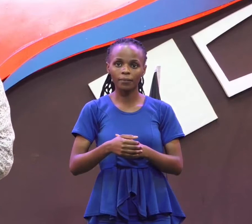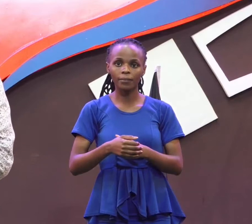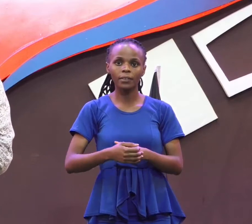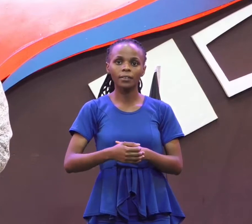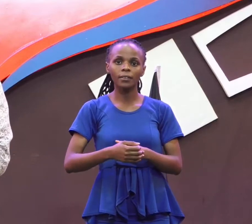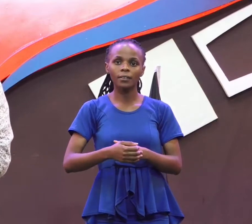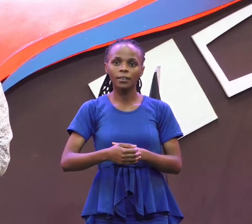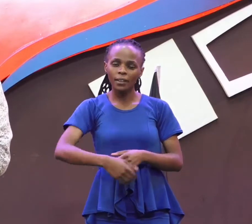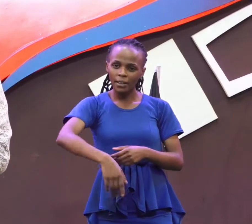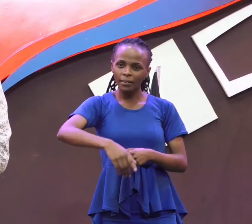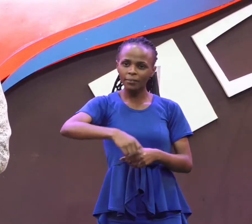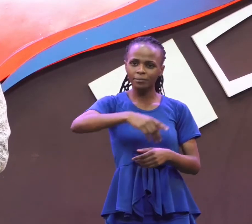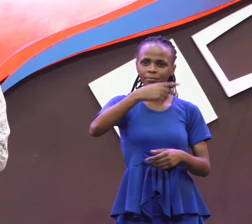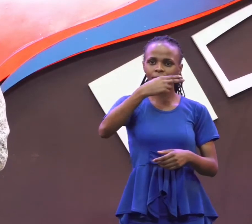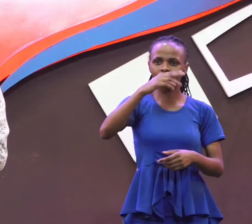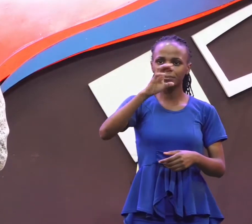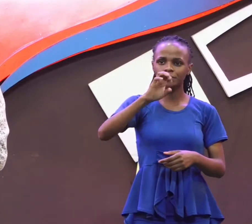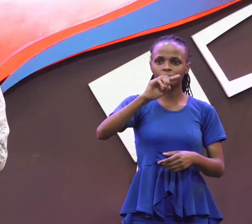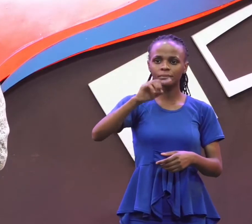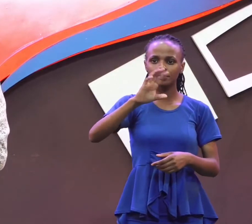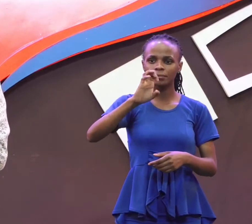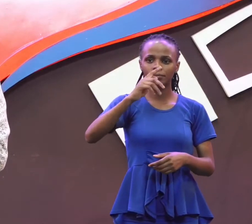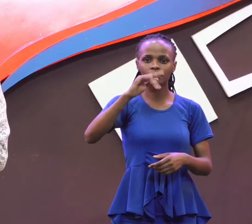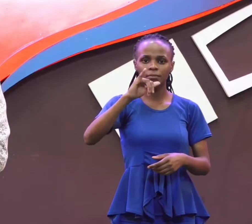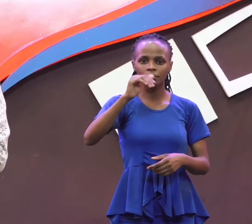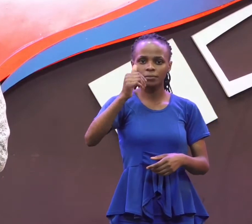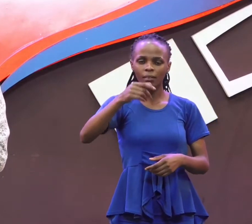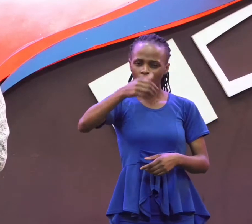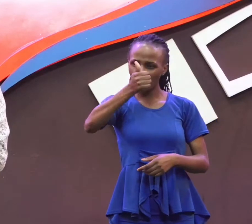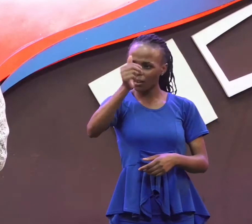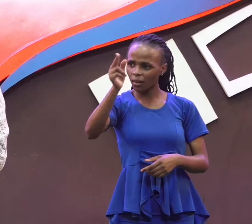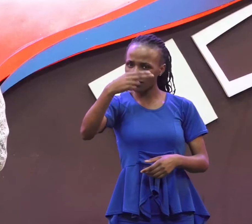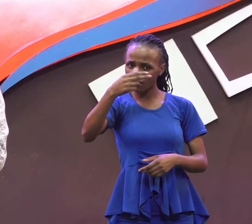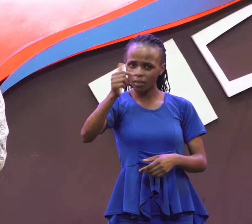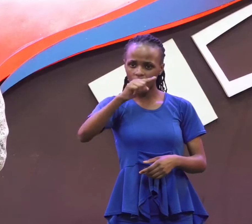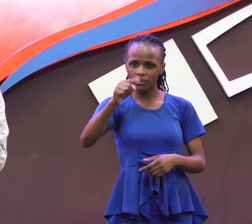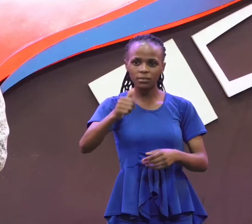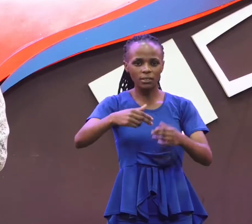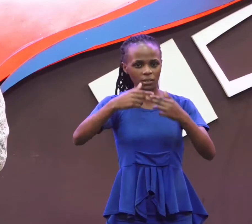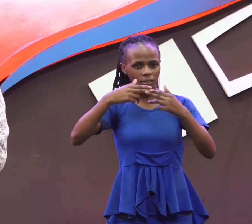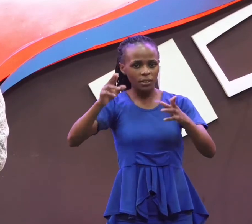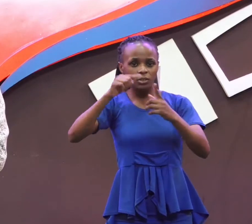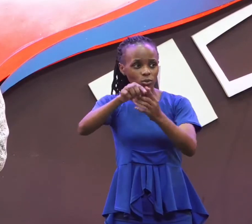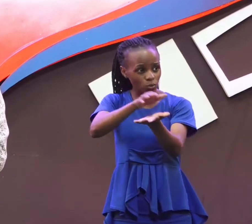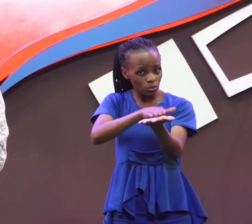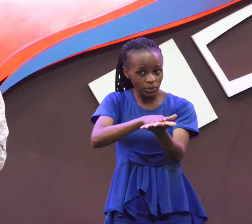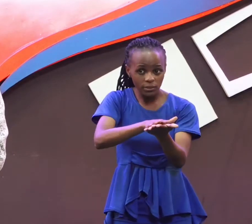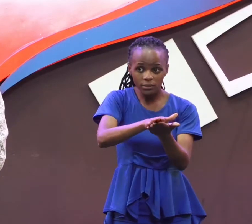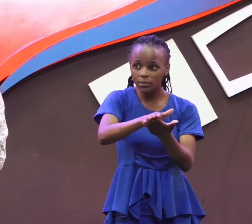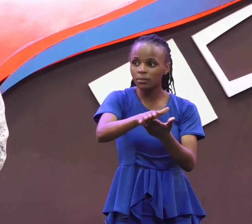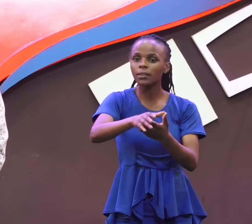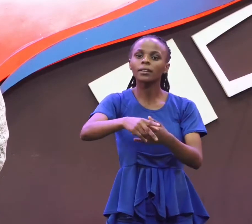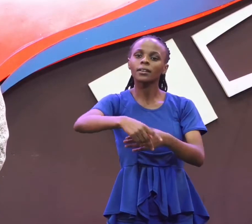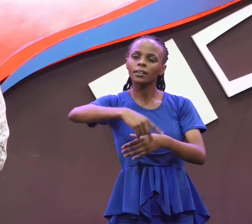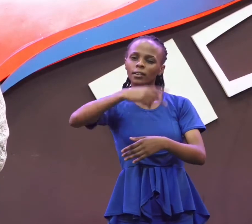Akazi yali akamaze emyaka 20 bwe yatanula okufuga, n'afugira emyaka 16 mu